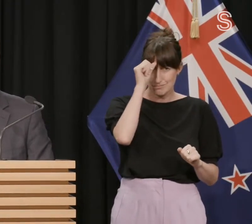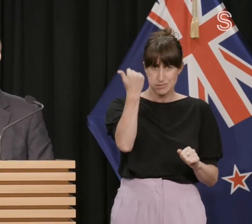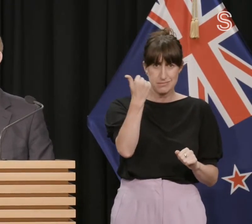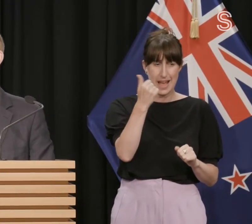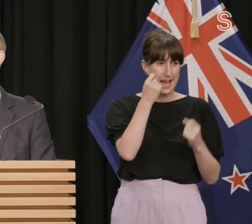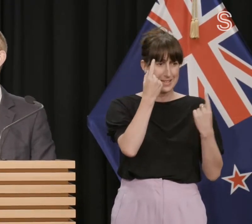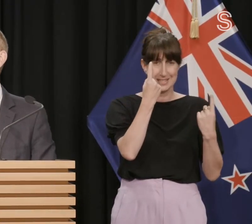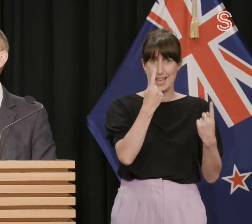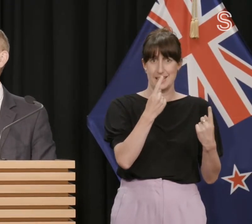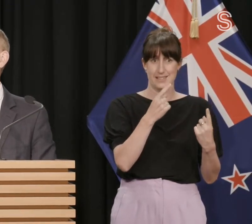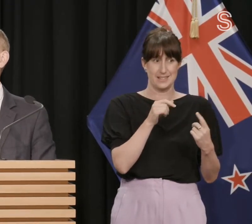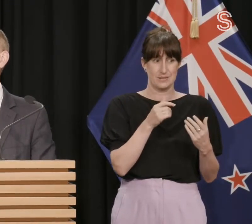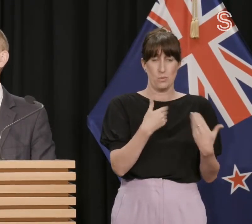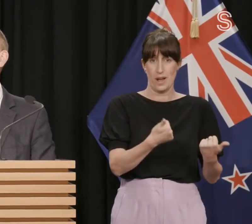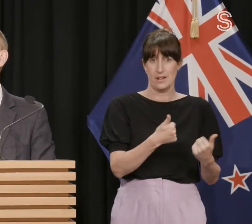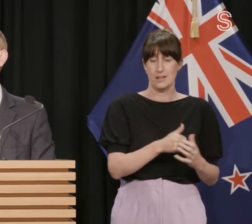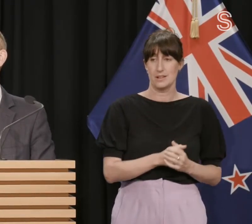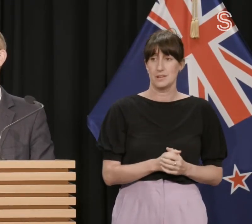anybody.